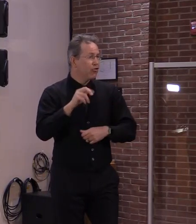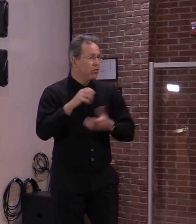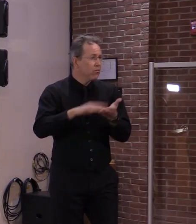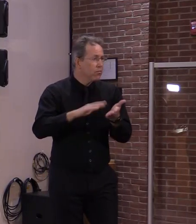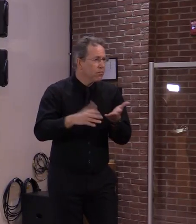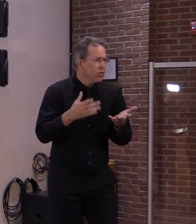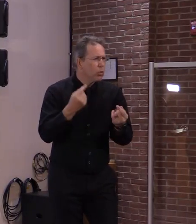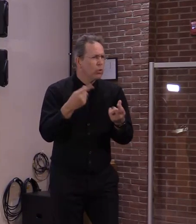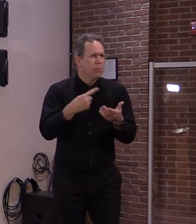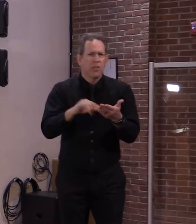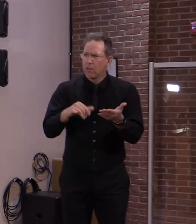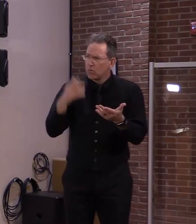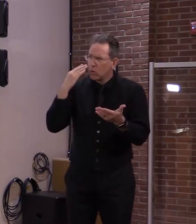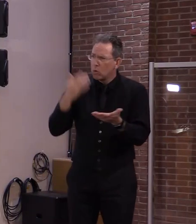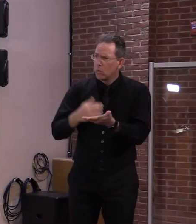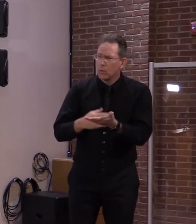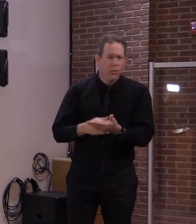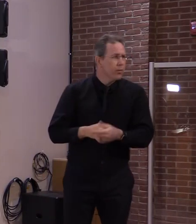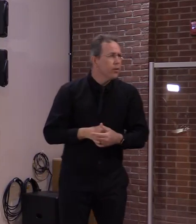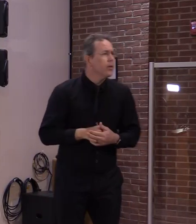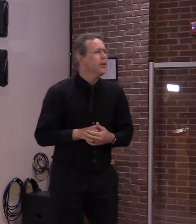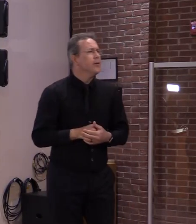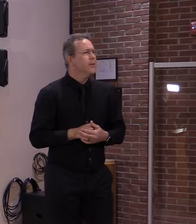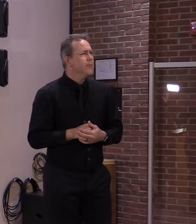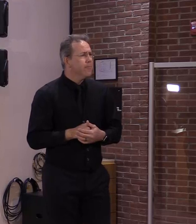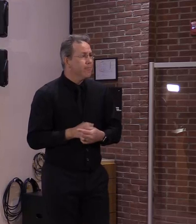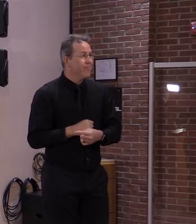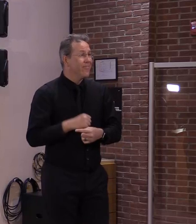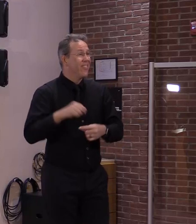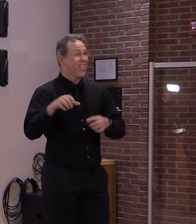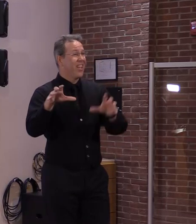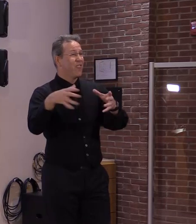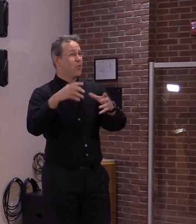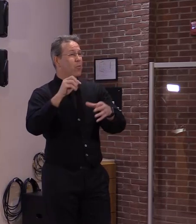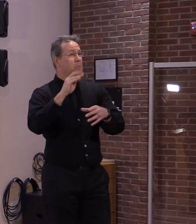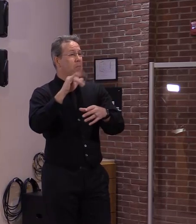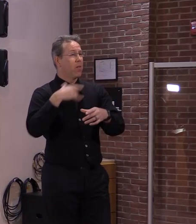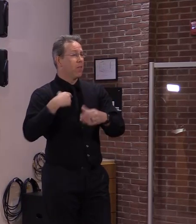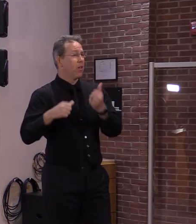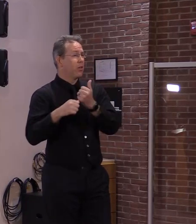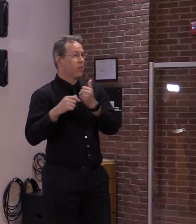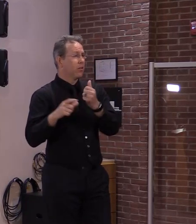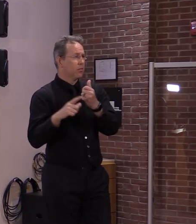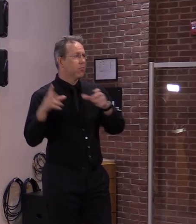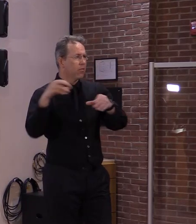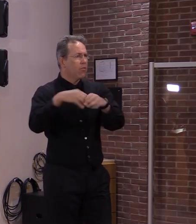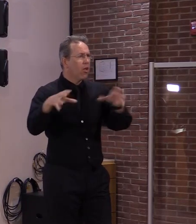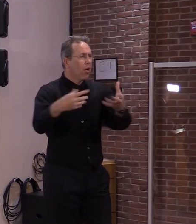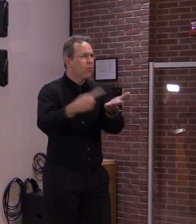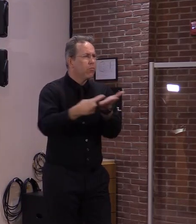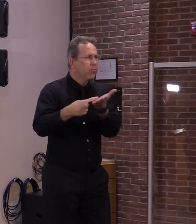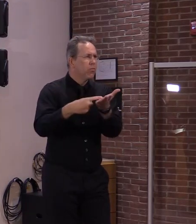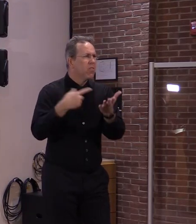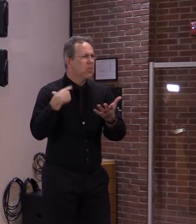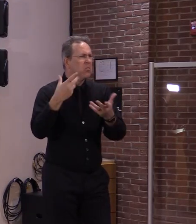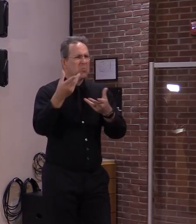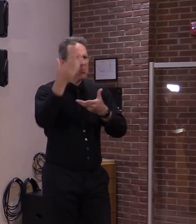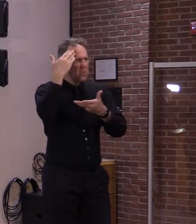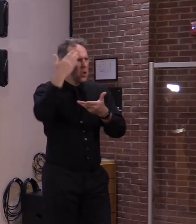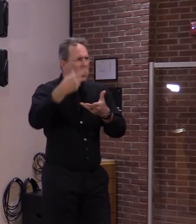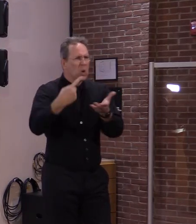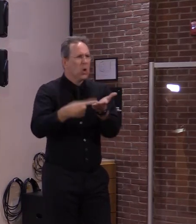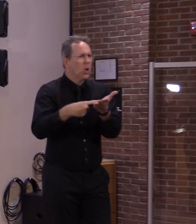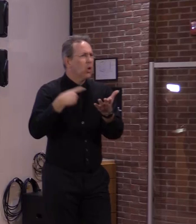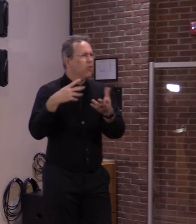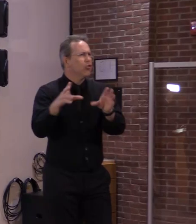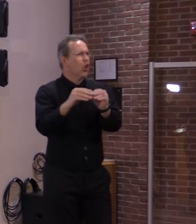you know, I've been talking about this for a number of years. So to have some reinforcement, so to speak, was